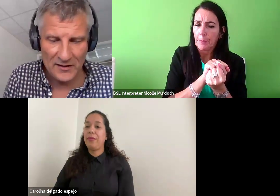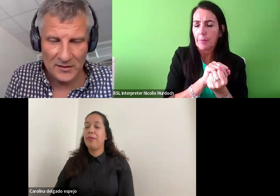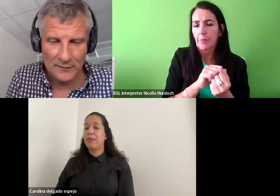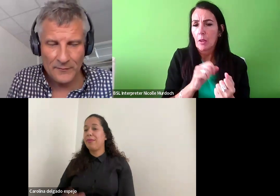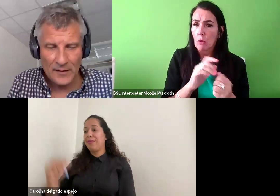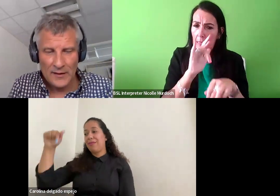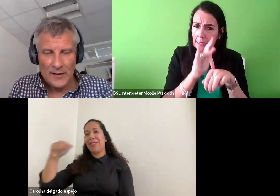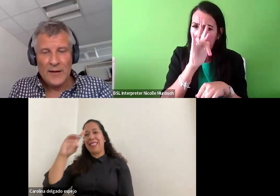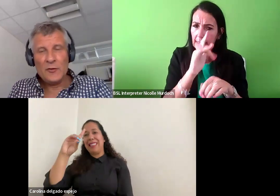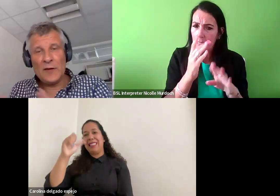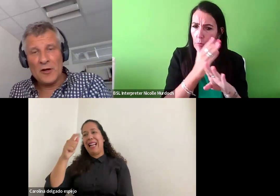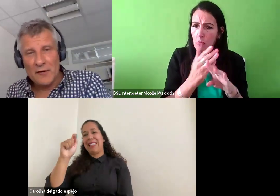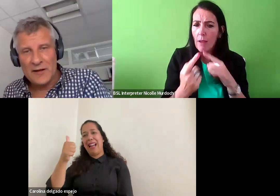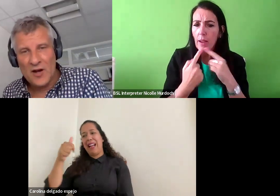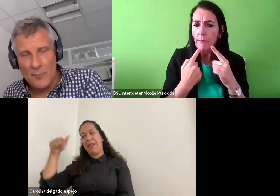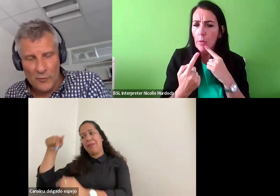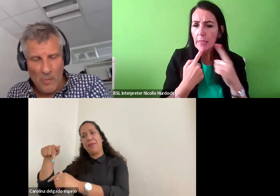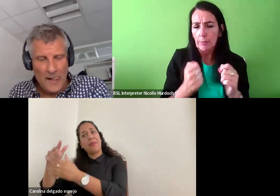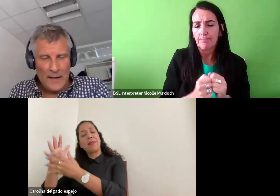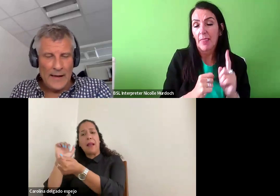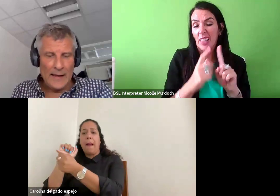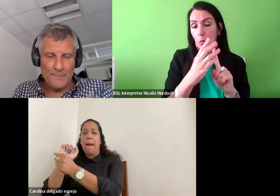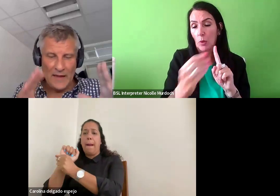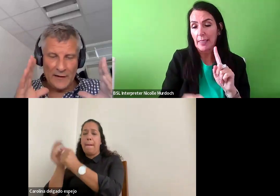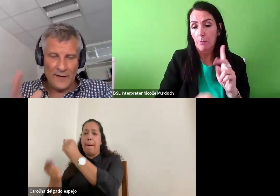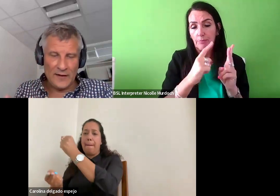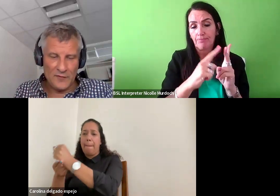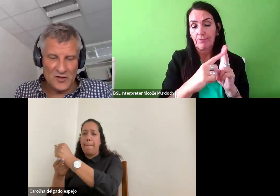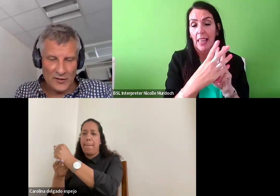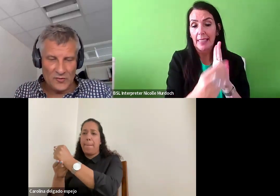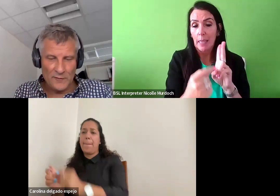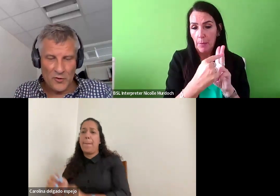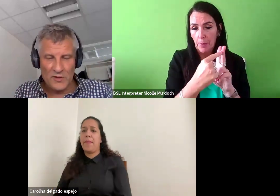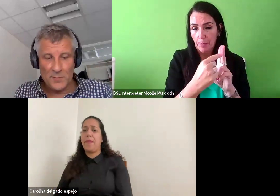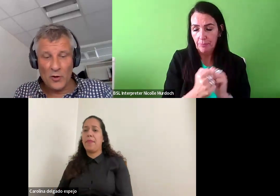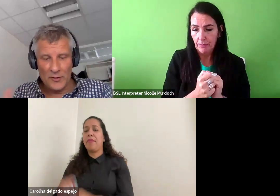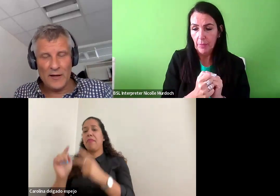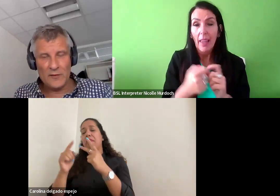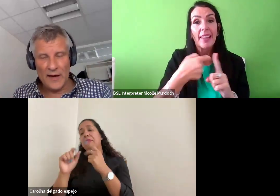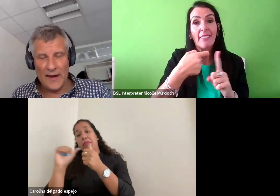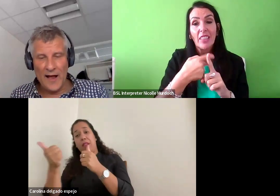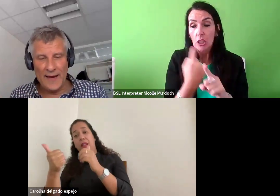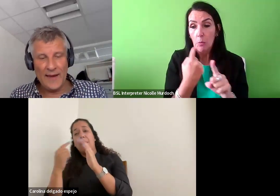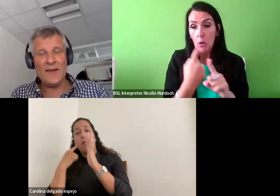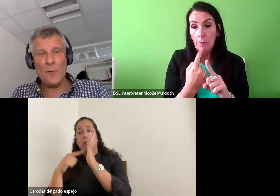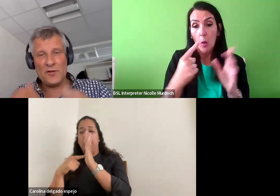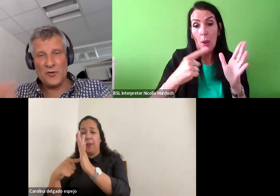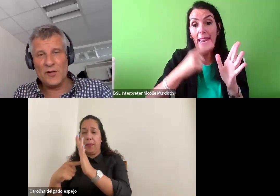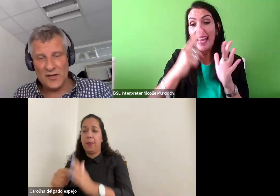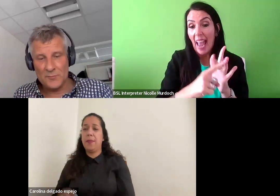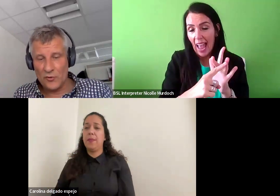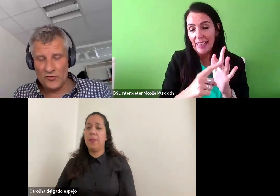is very sensitive. To give you another example, and in fact, Kavisha just before me spoke a lot about AI and